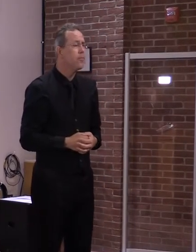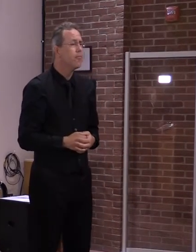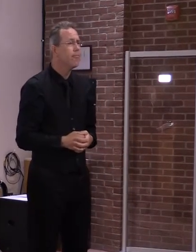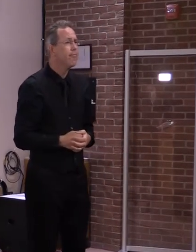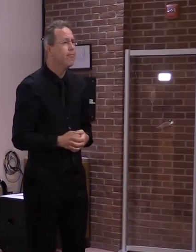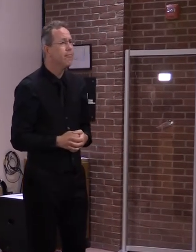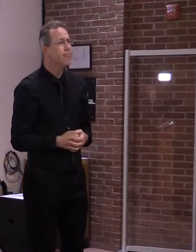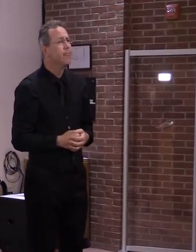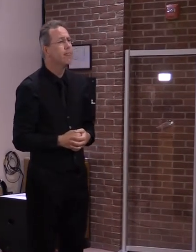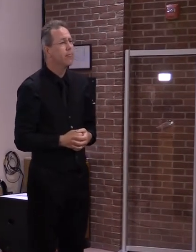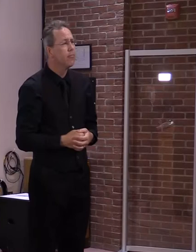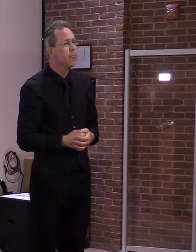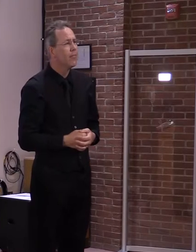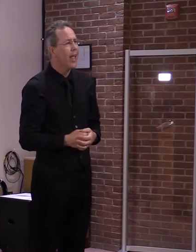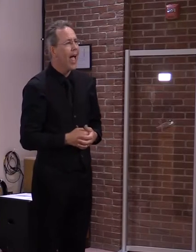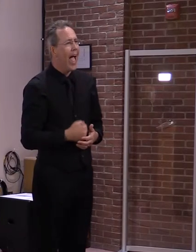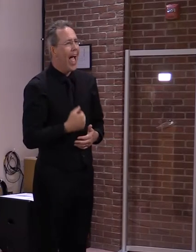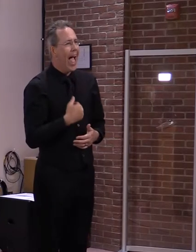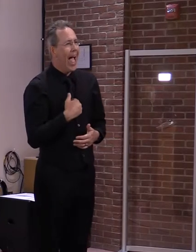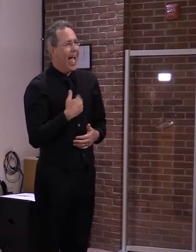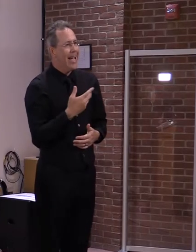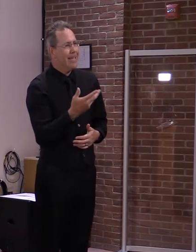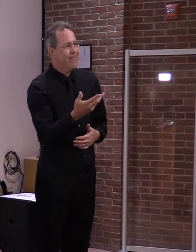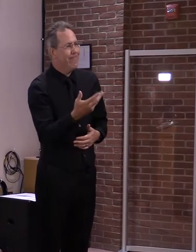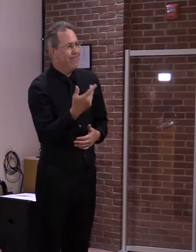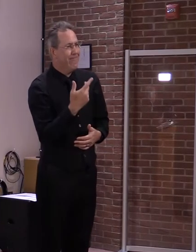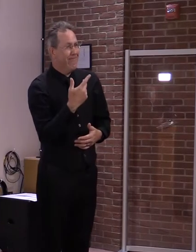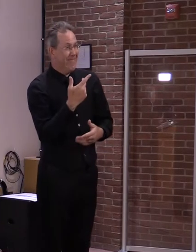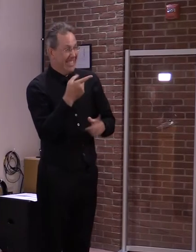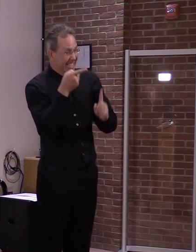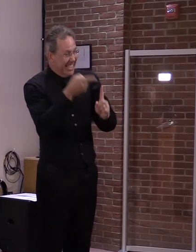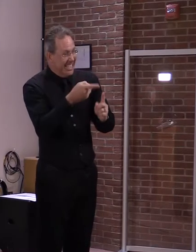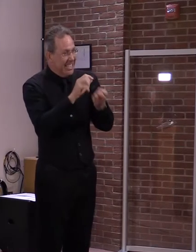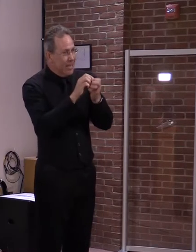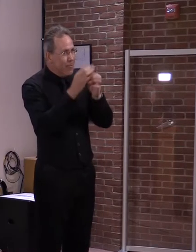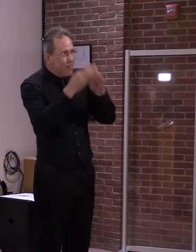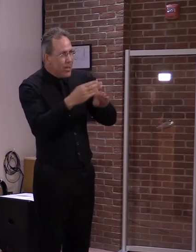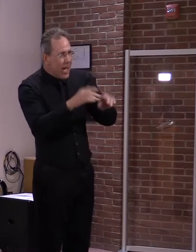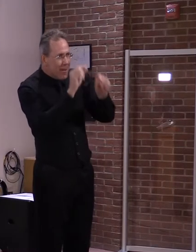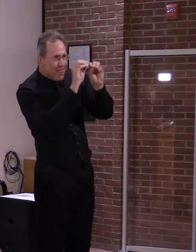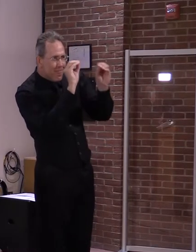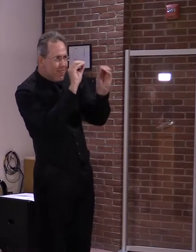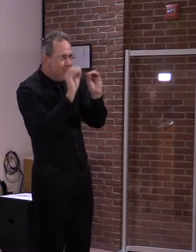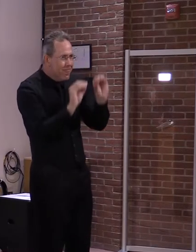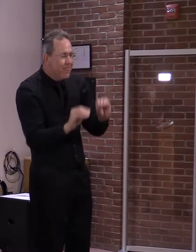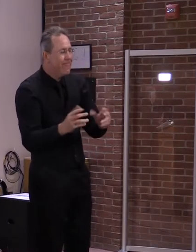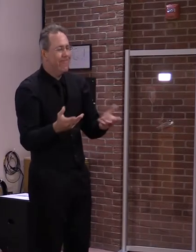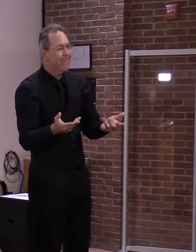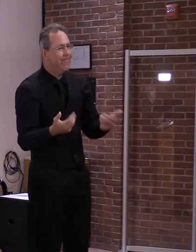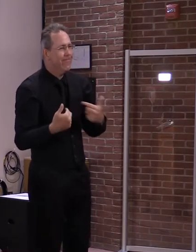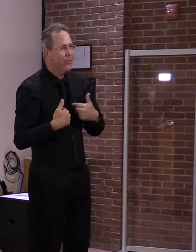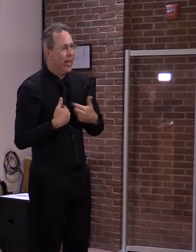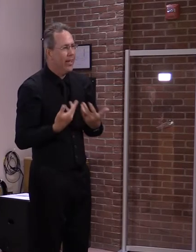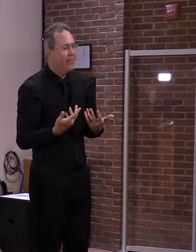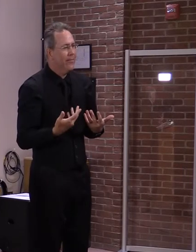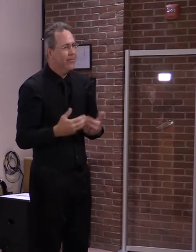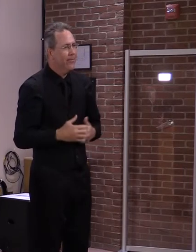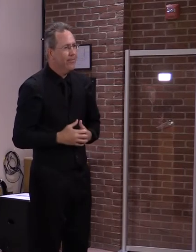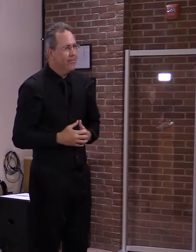I don't have the number today of how many are scheduled, but I can tell you it's transitioning to the